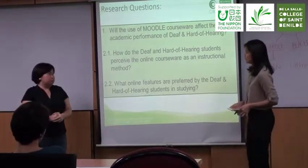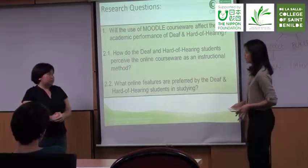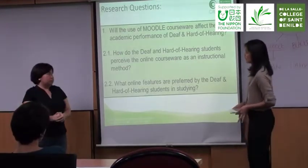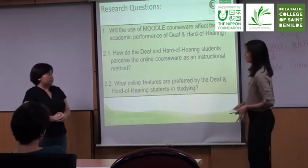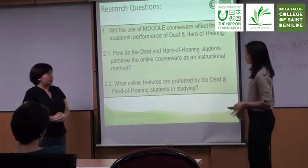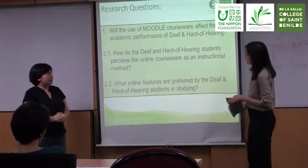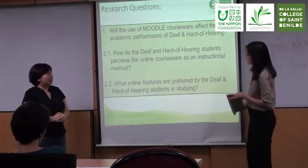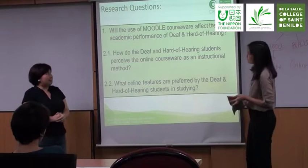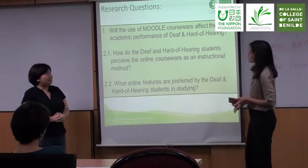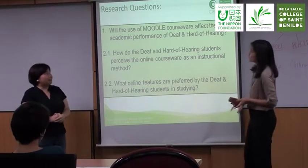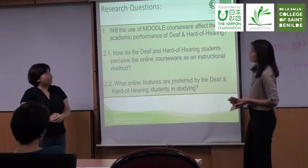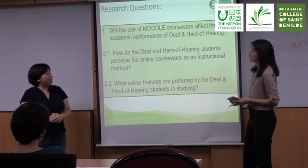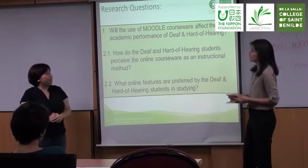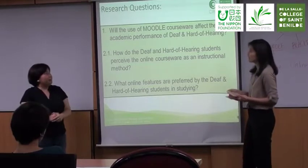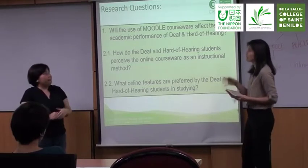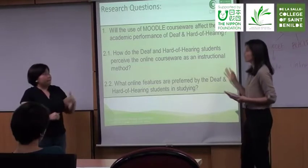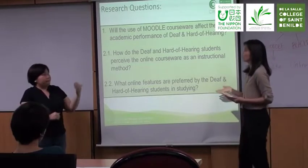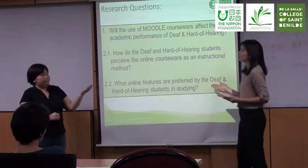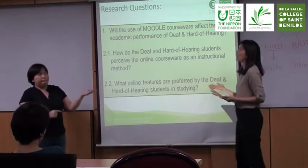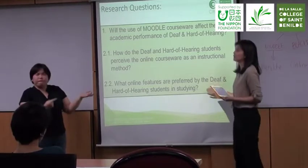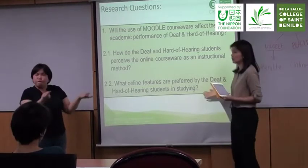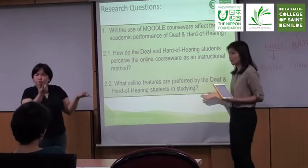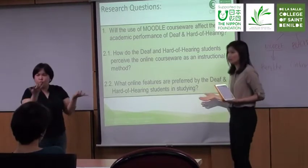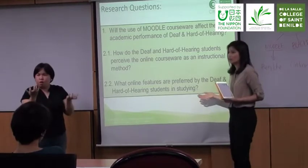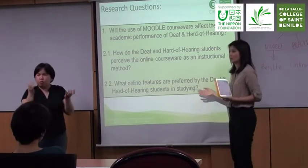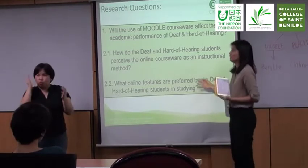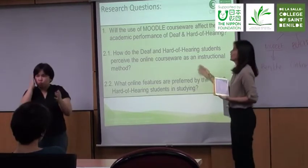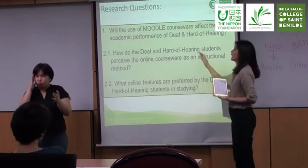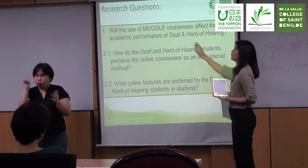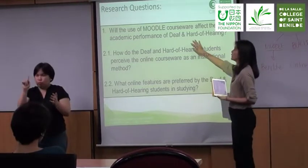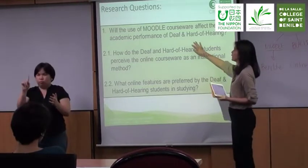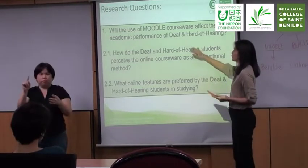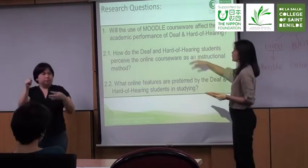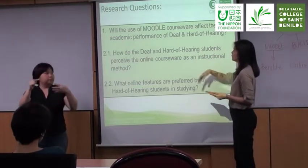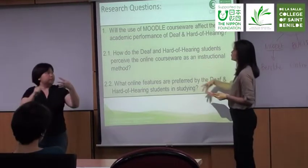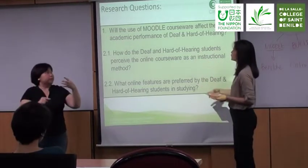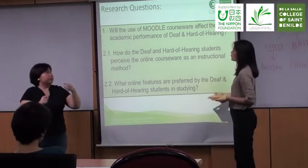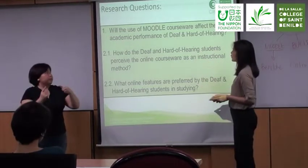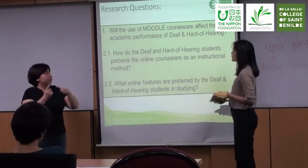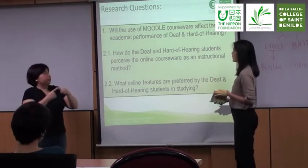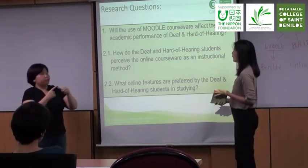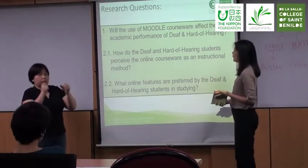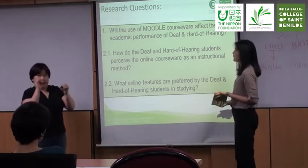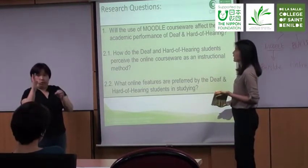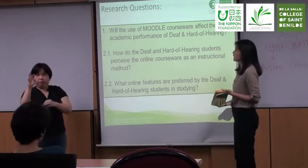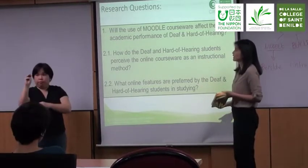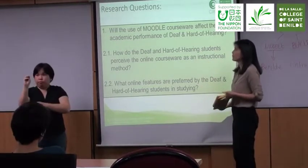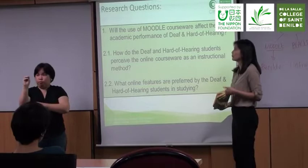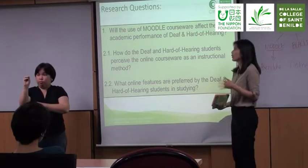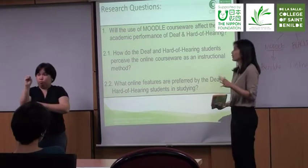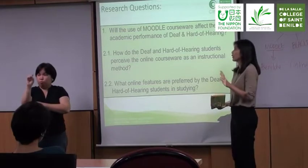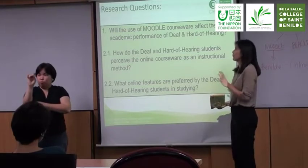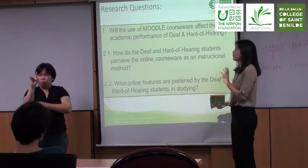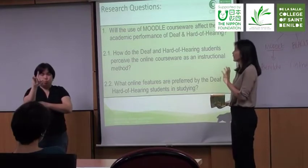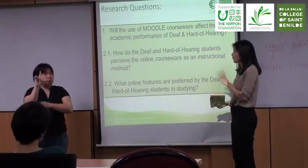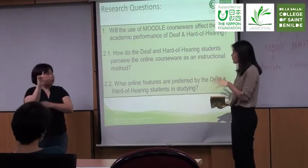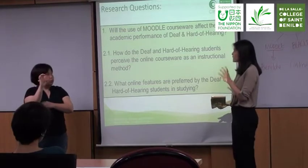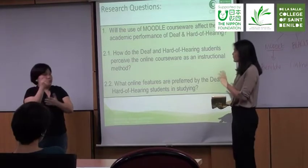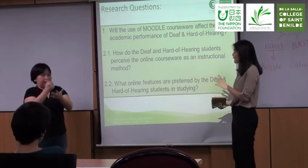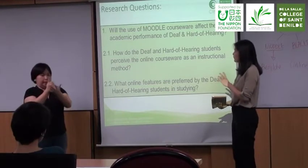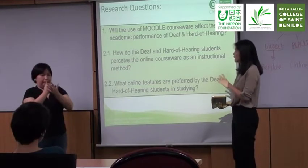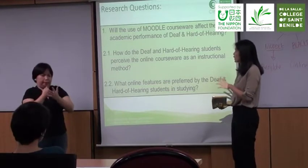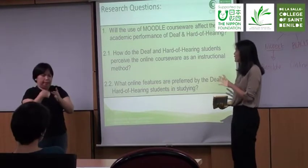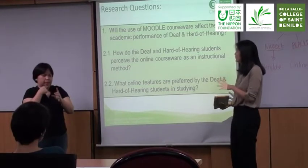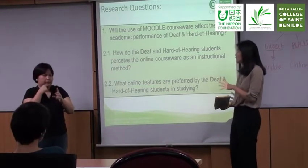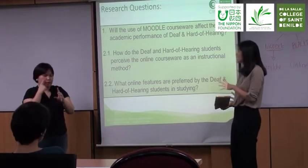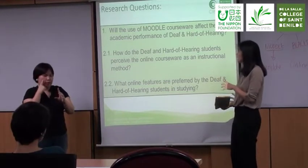So, my problems or the things that I would want to know. Okay, will the use of MOODLE courseware affect the academic performance